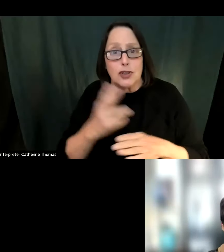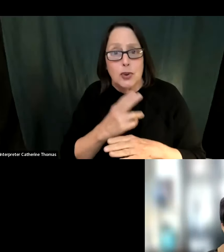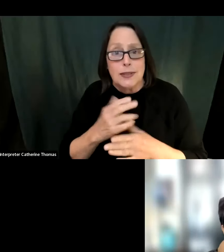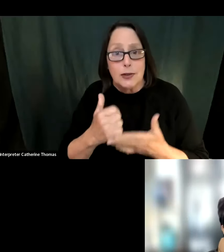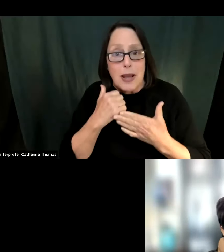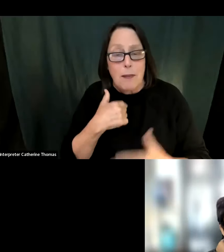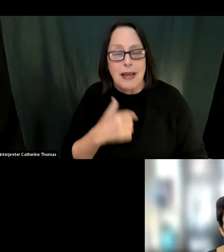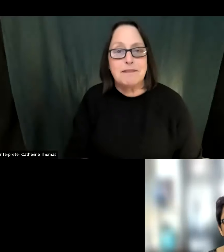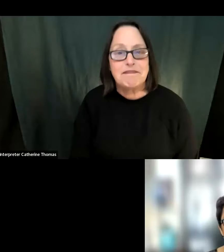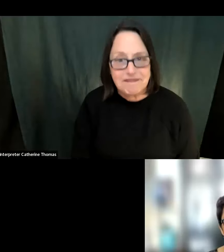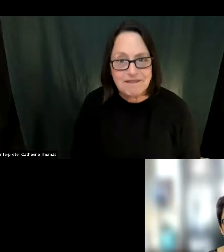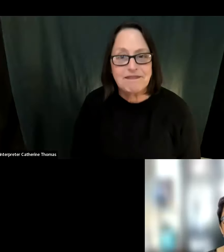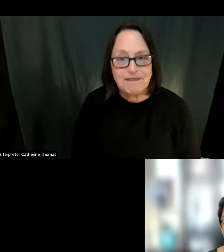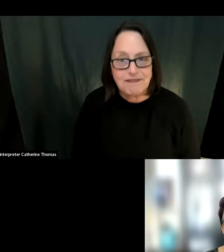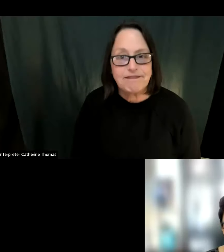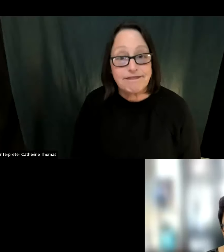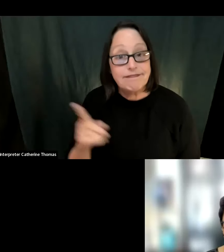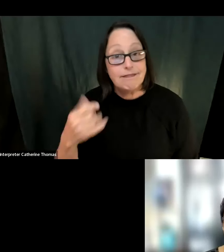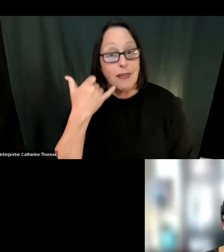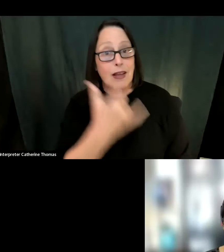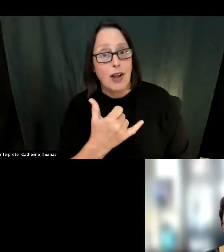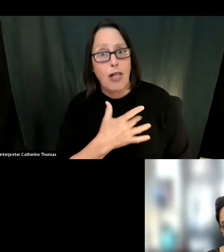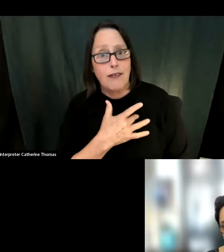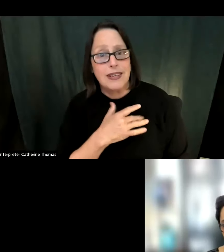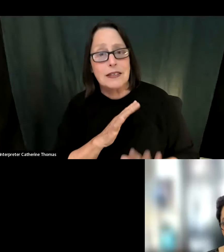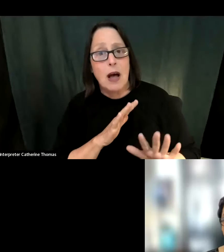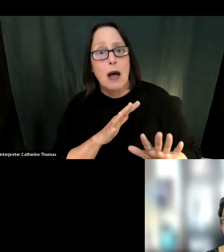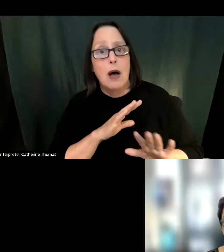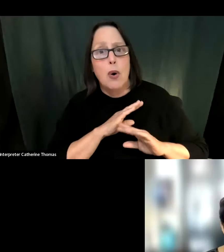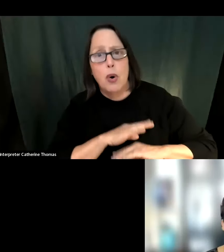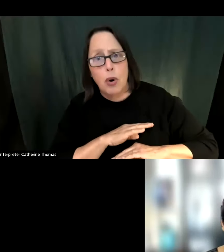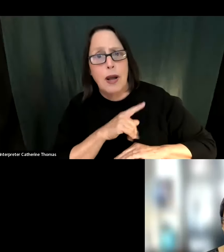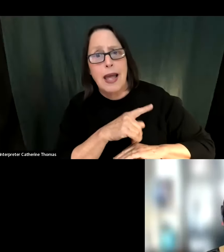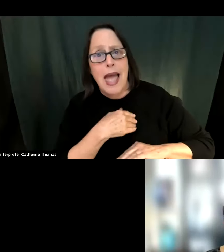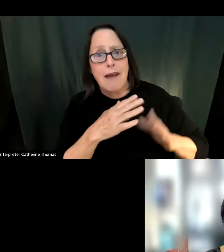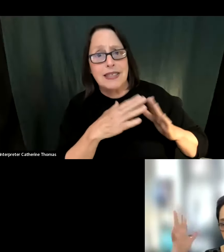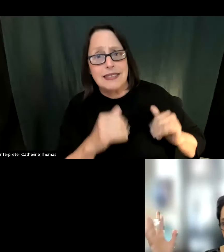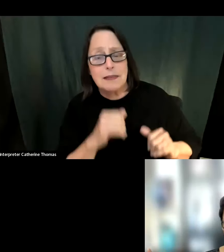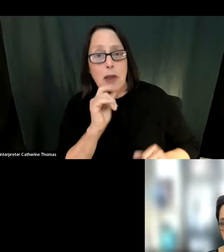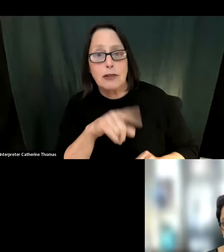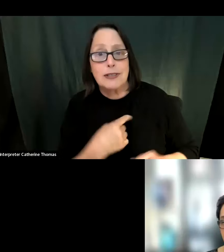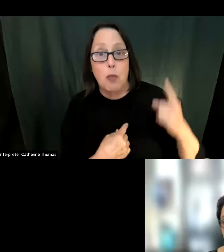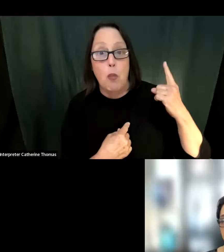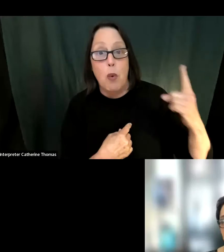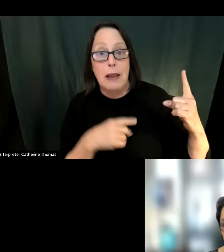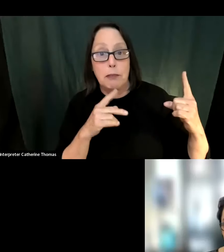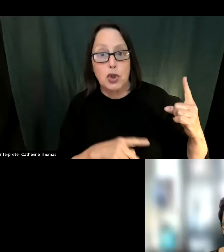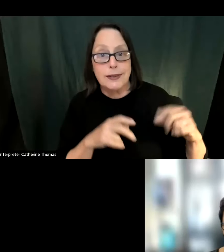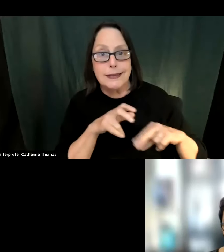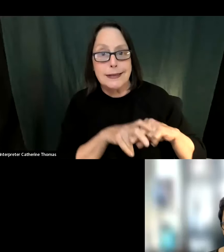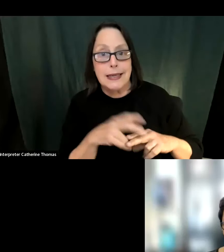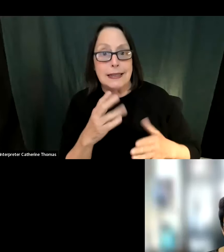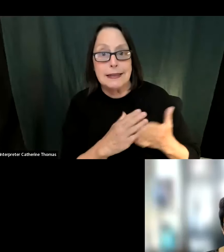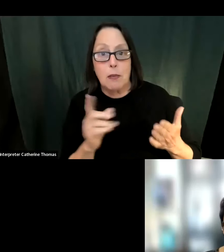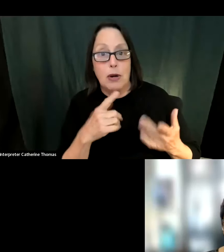it matters sometimes to callers to know that there's a system trying to come through for them, and not just one lonely person sitting somewhere trying to solve